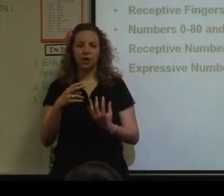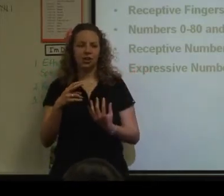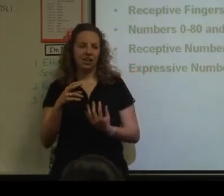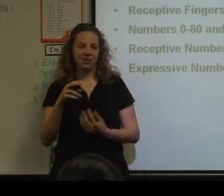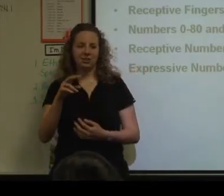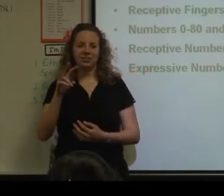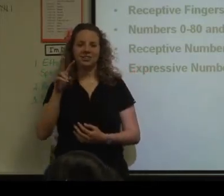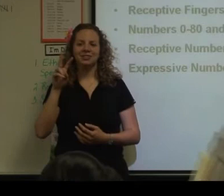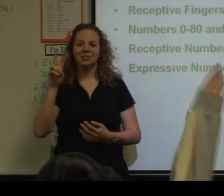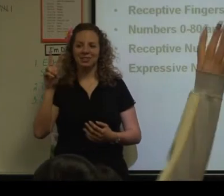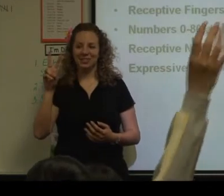Doll hairs.